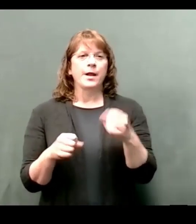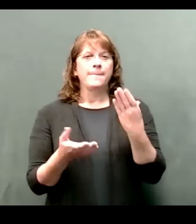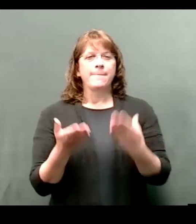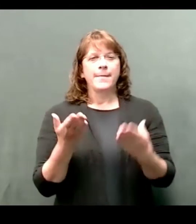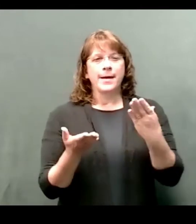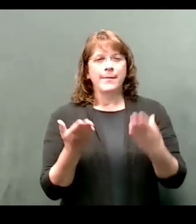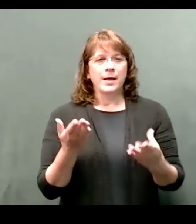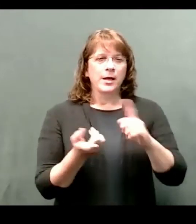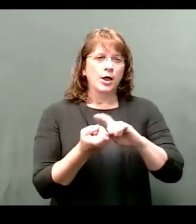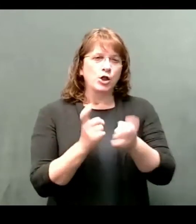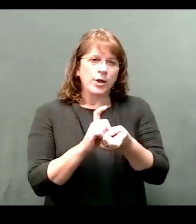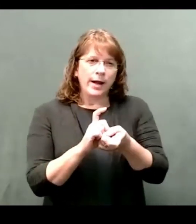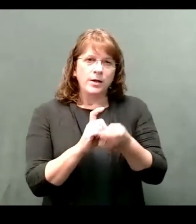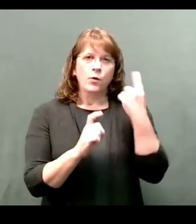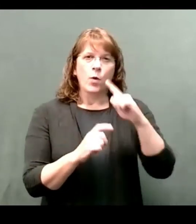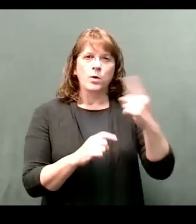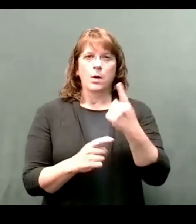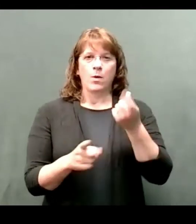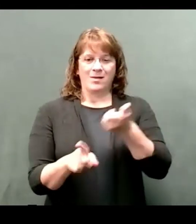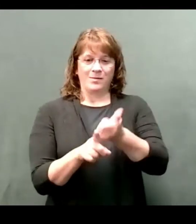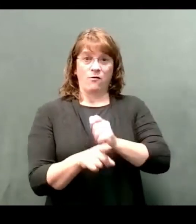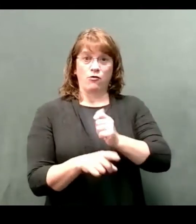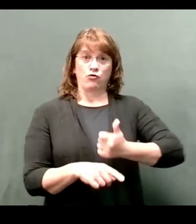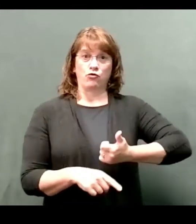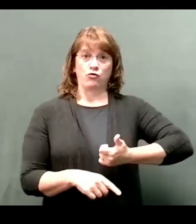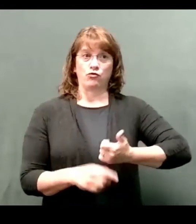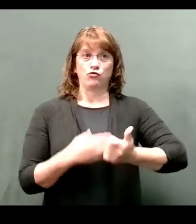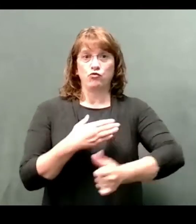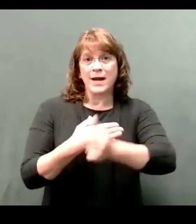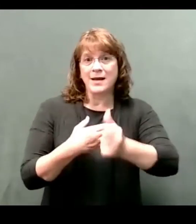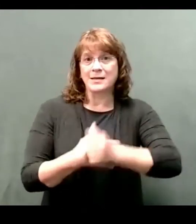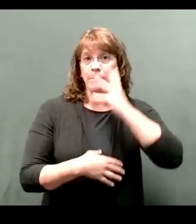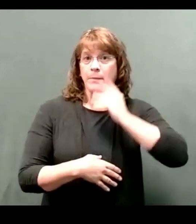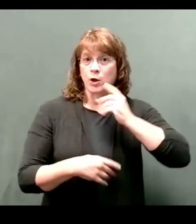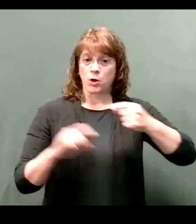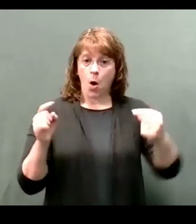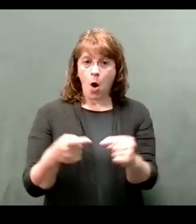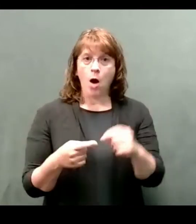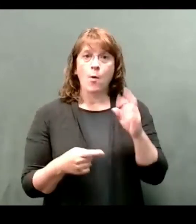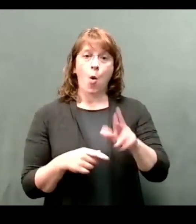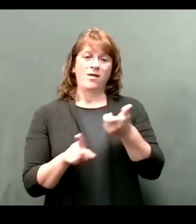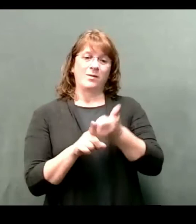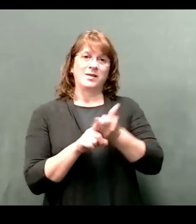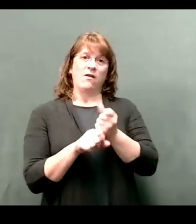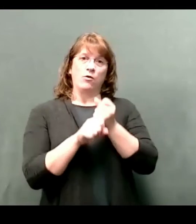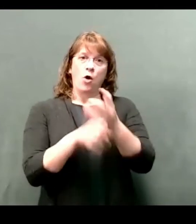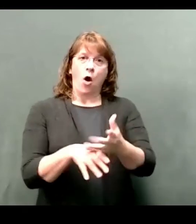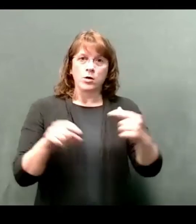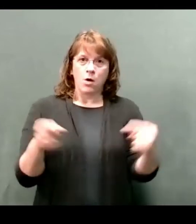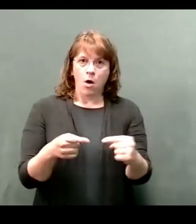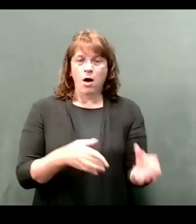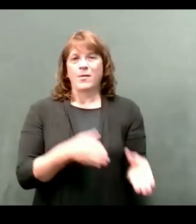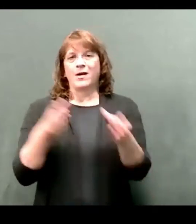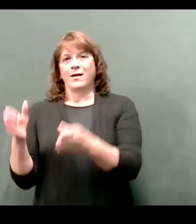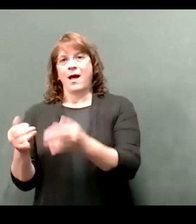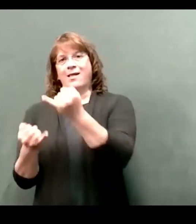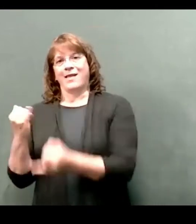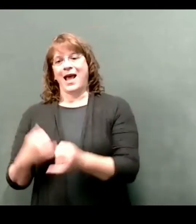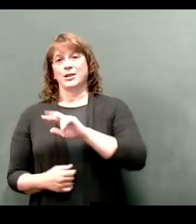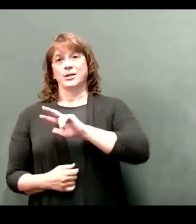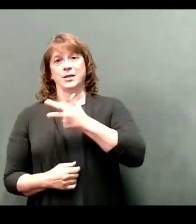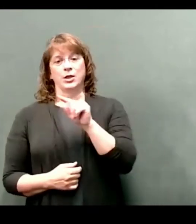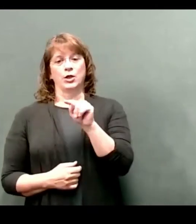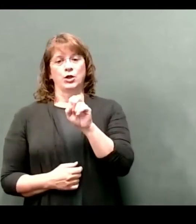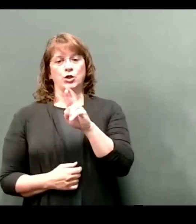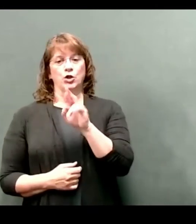maybe make some kind of change for someone who might be at risk of experiencing harm or perpetrating harm. And then lastly, this tertiary idea